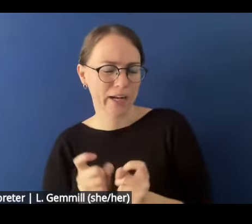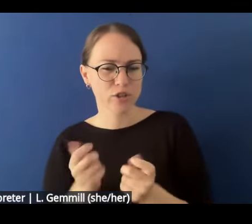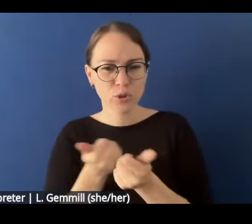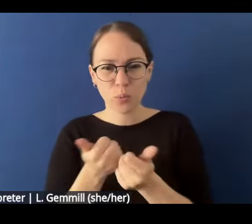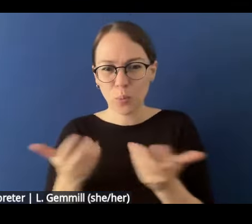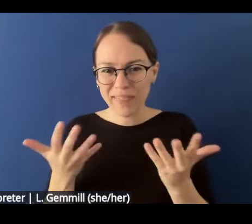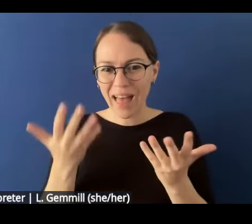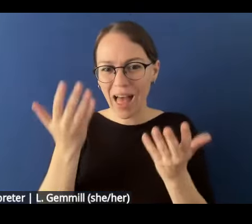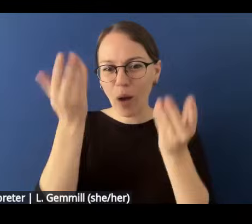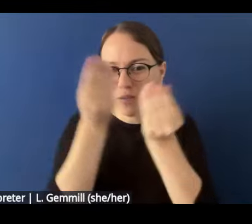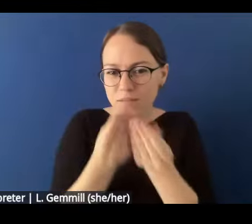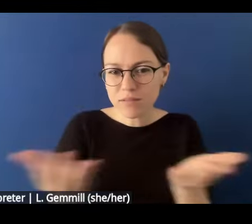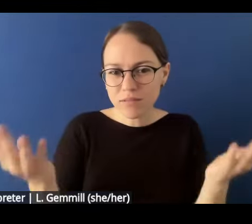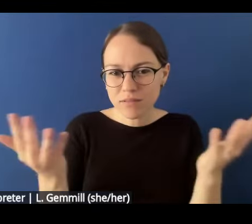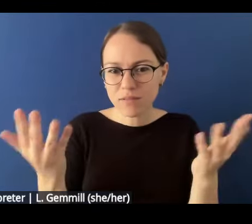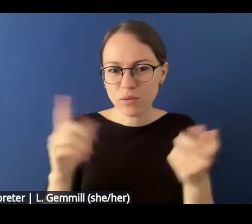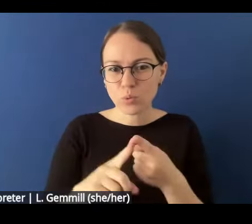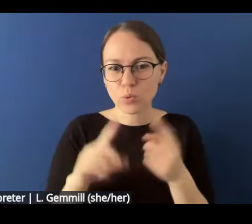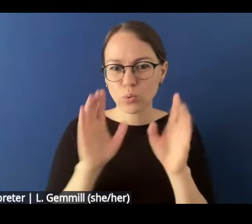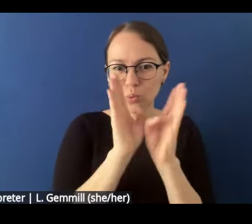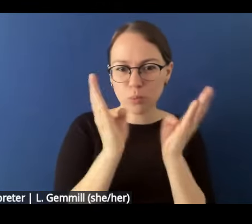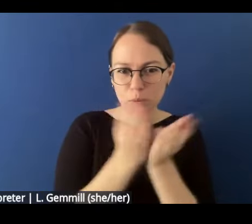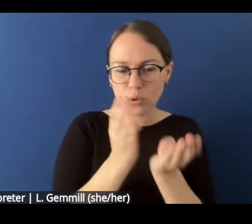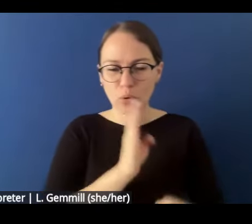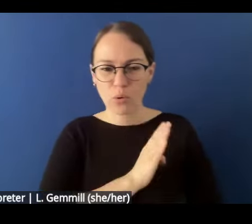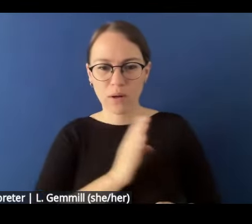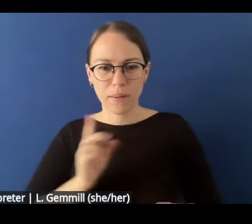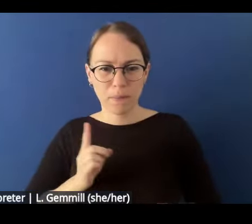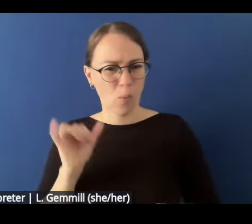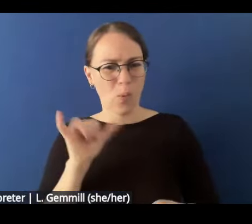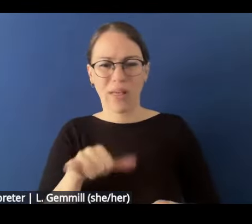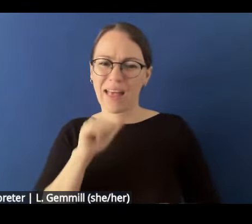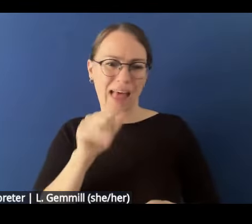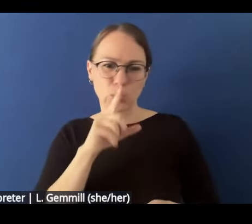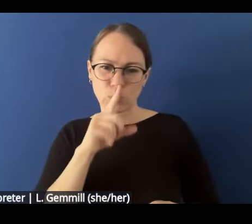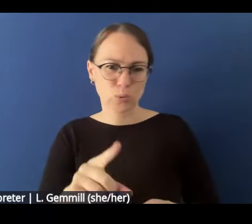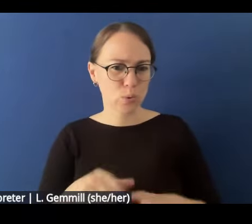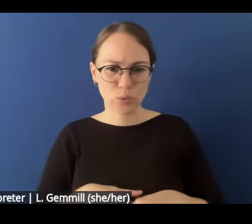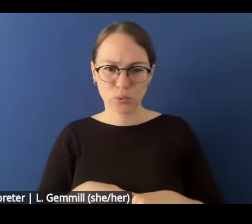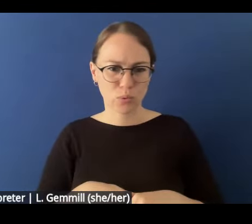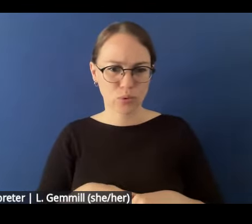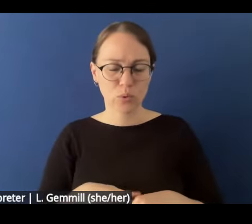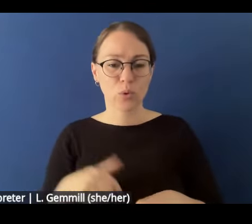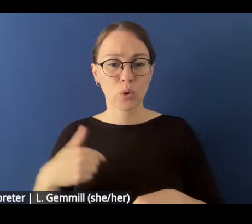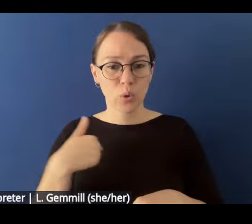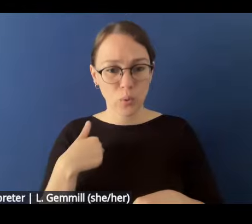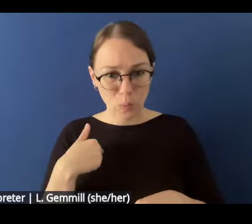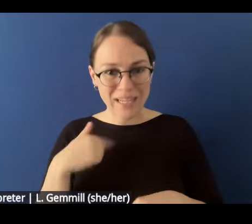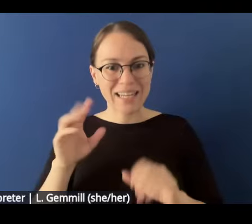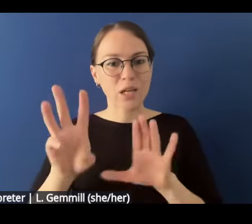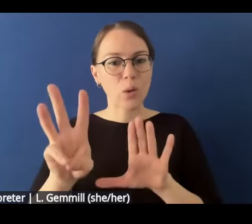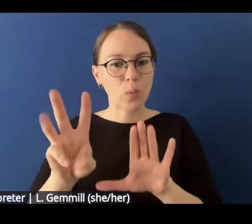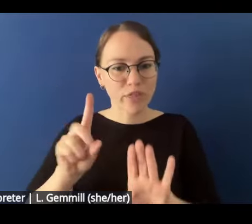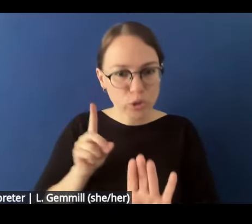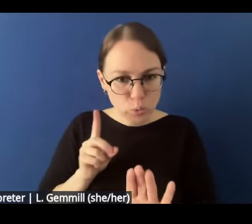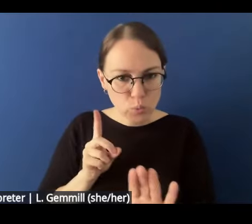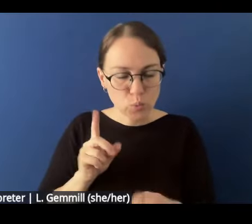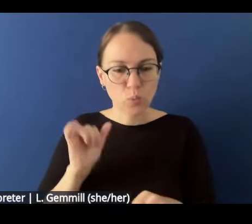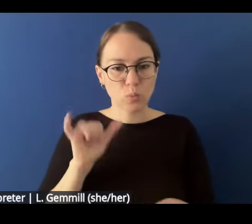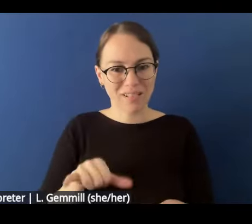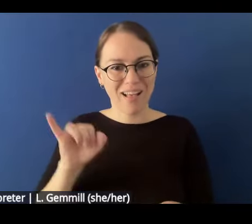notice to the Bureau and the board. That's simply not the case. We withdrew the June